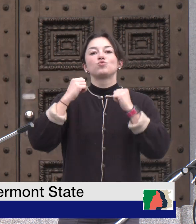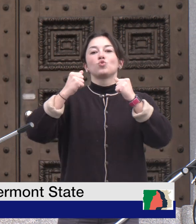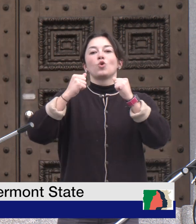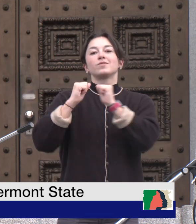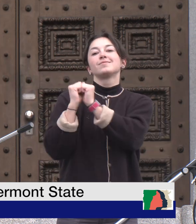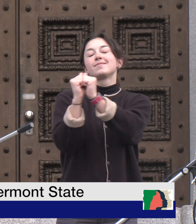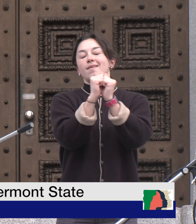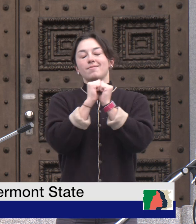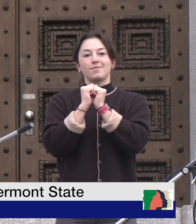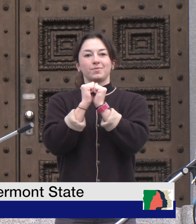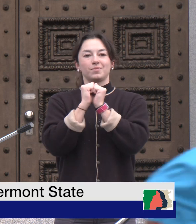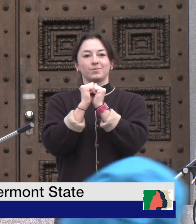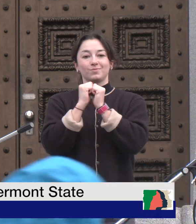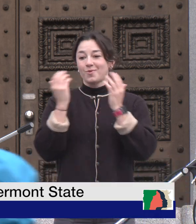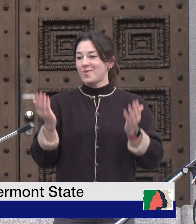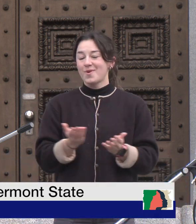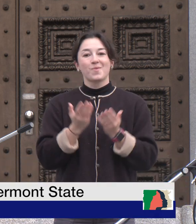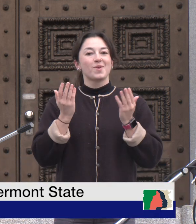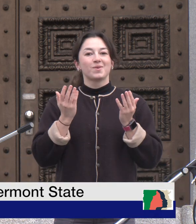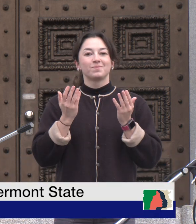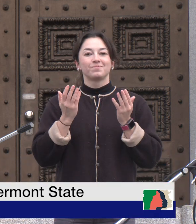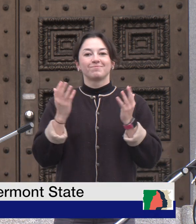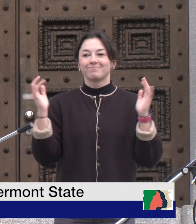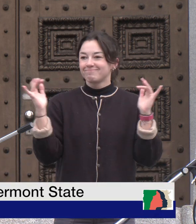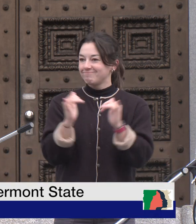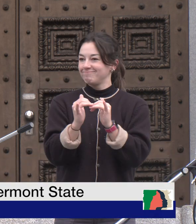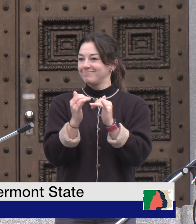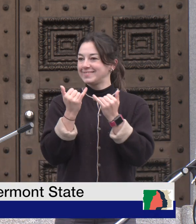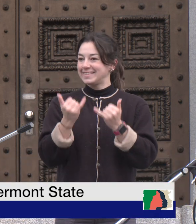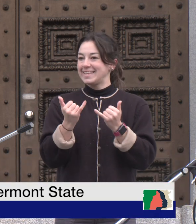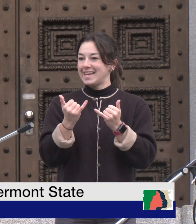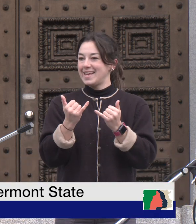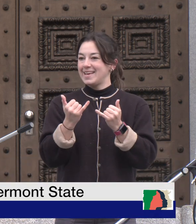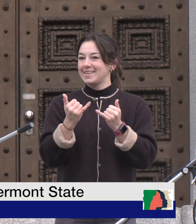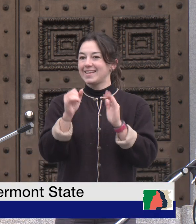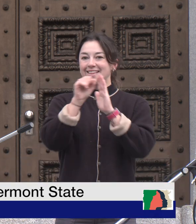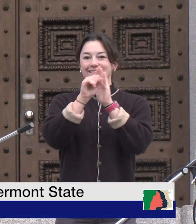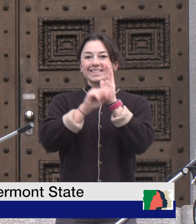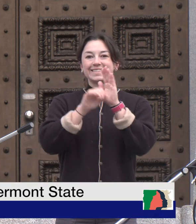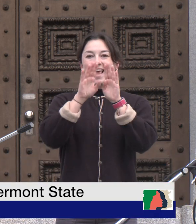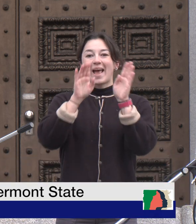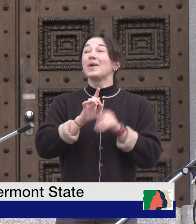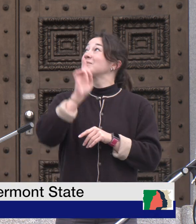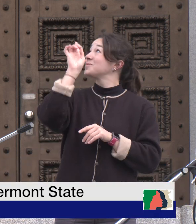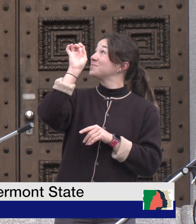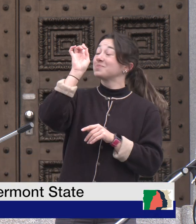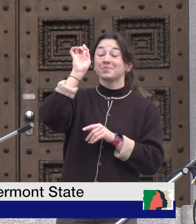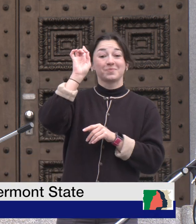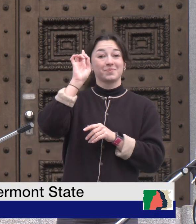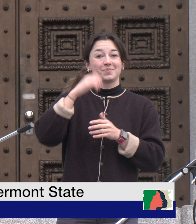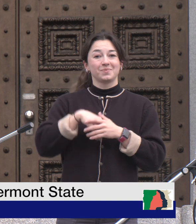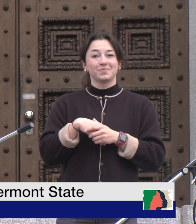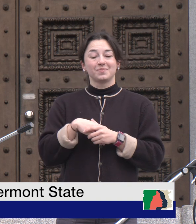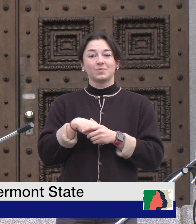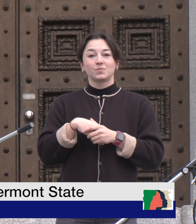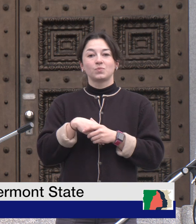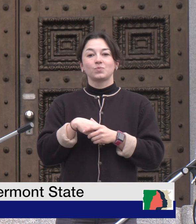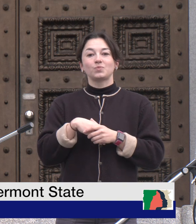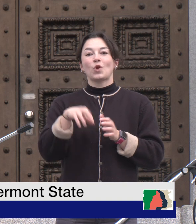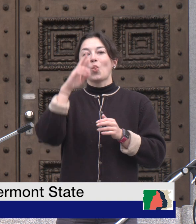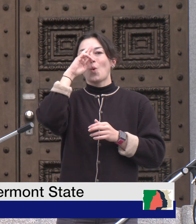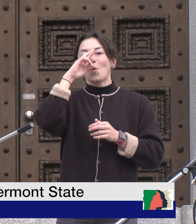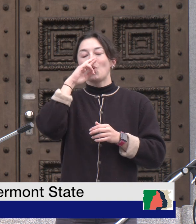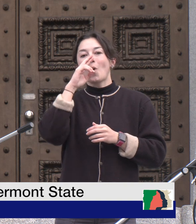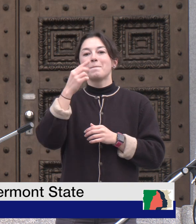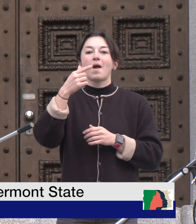together. So here we are, together under the State House Golden Dome, with a statue of the Roman goddess